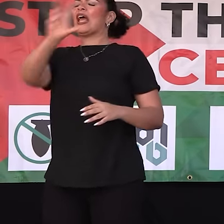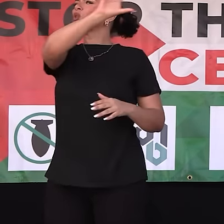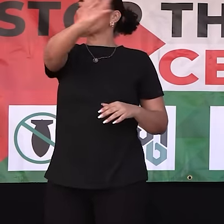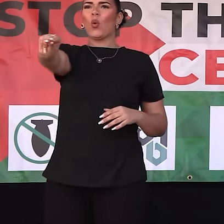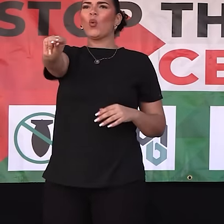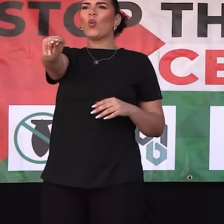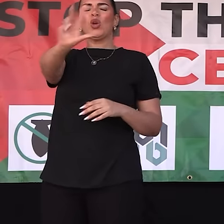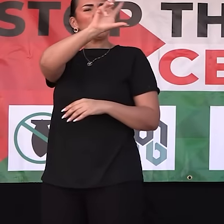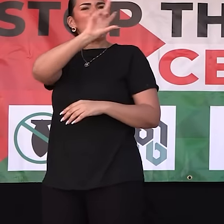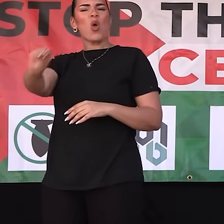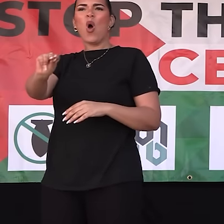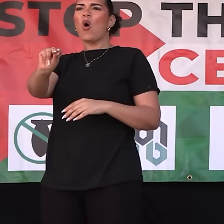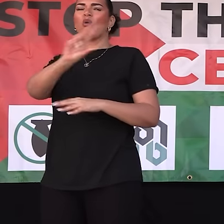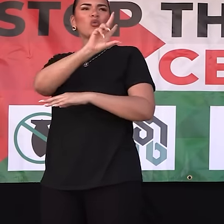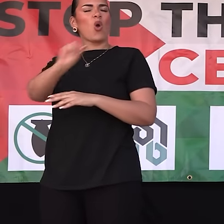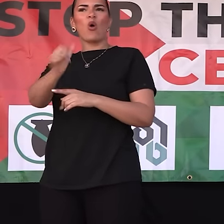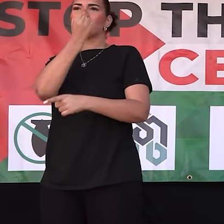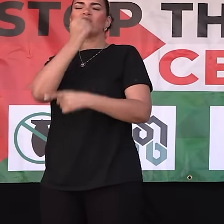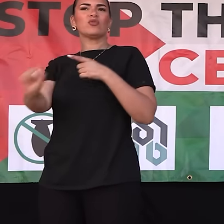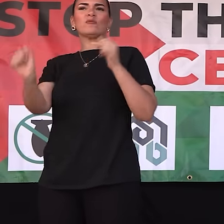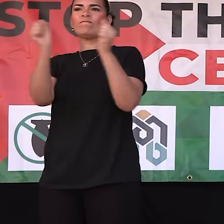no, absolutely no.